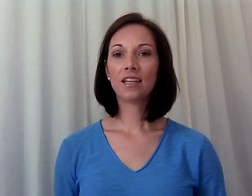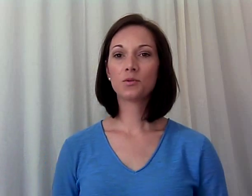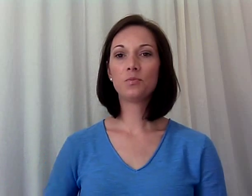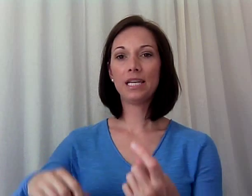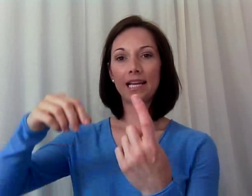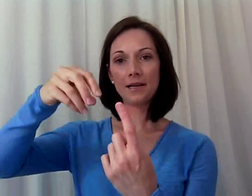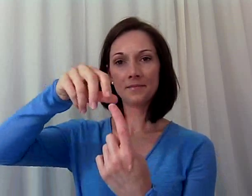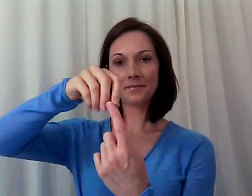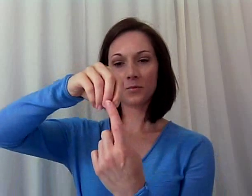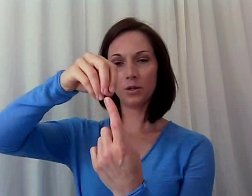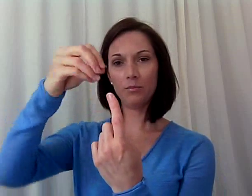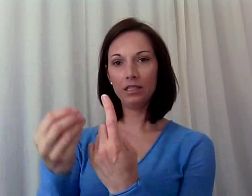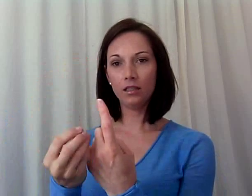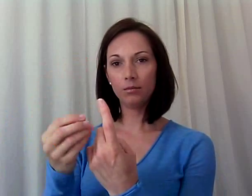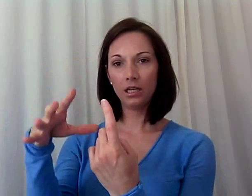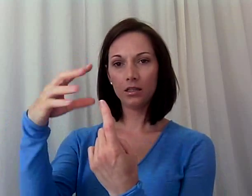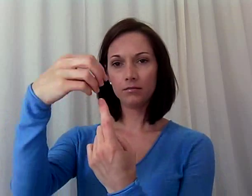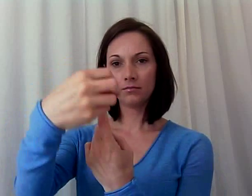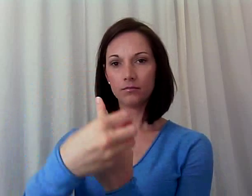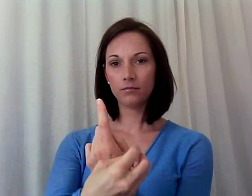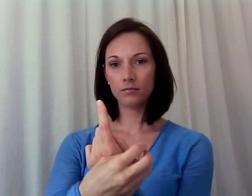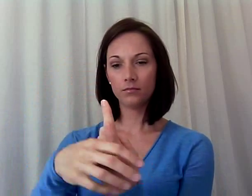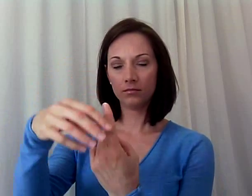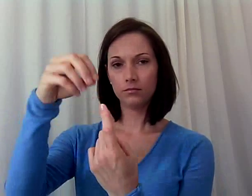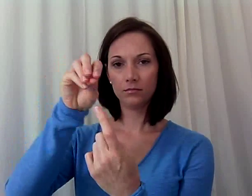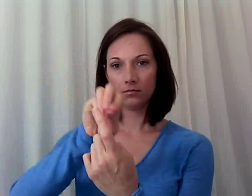Next one's banana, where you're peeling the banana.